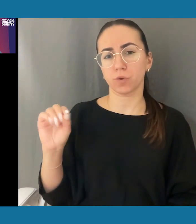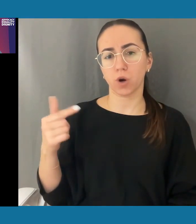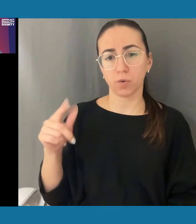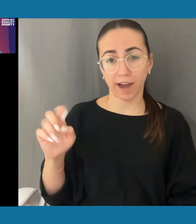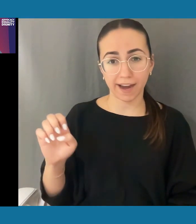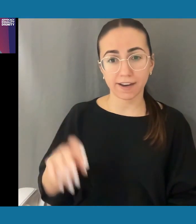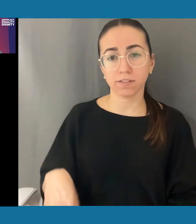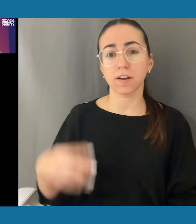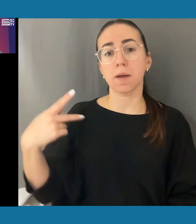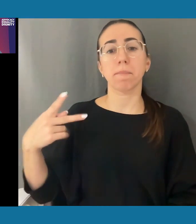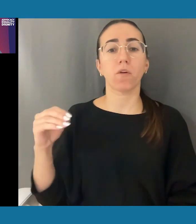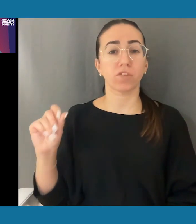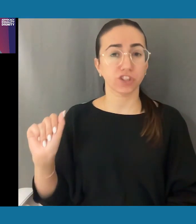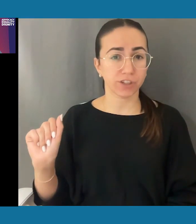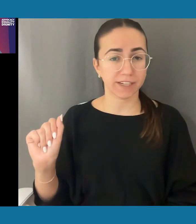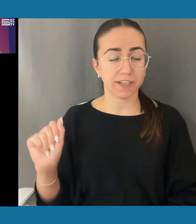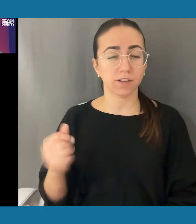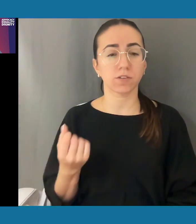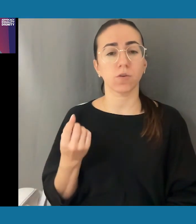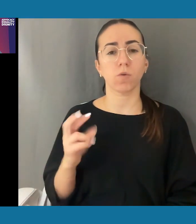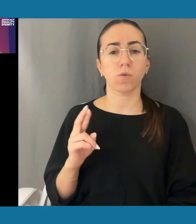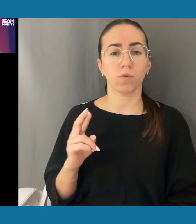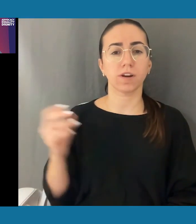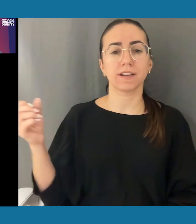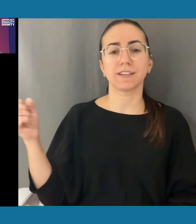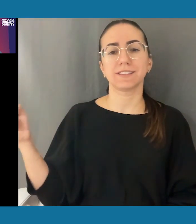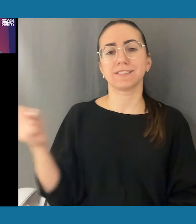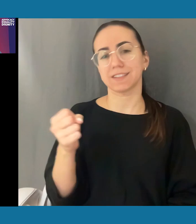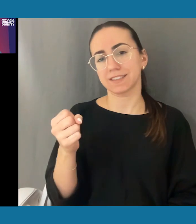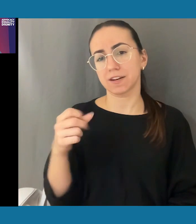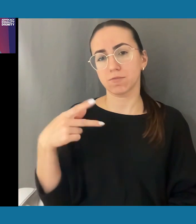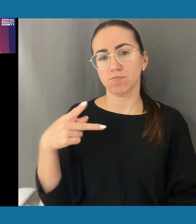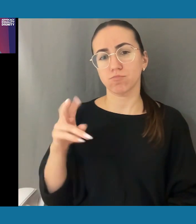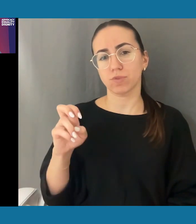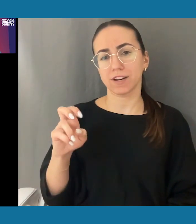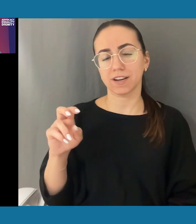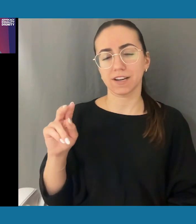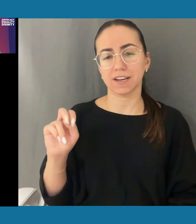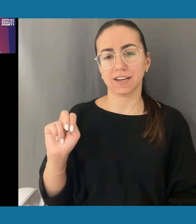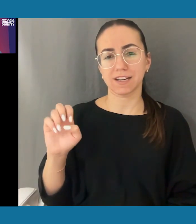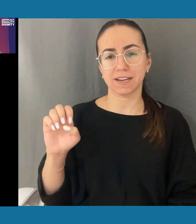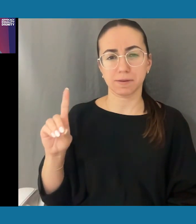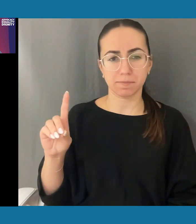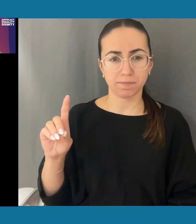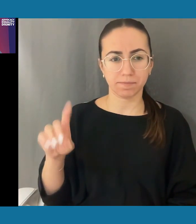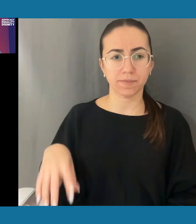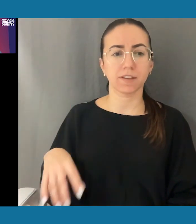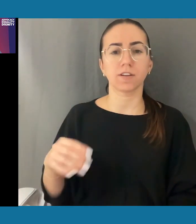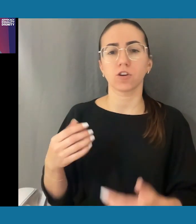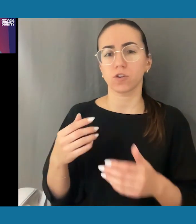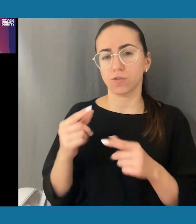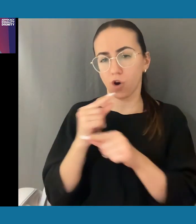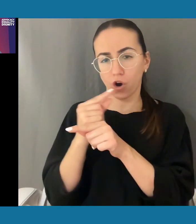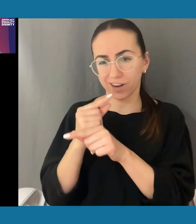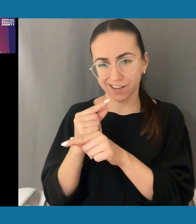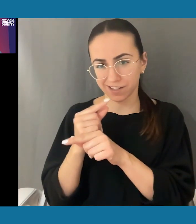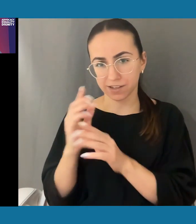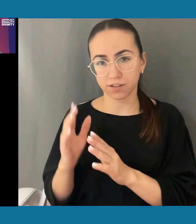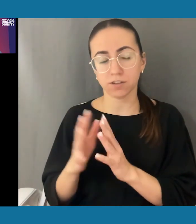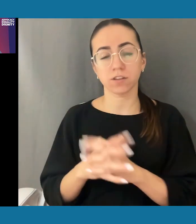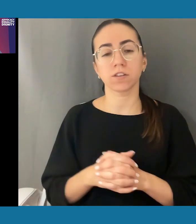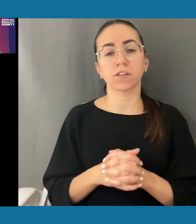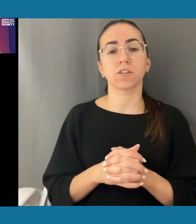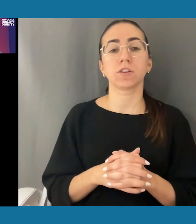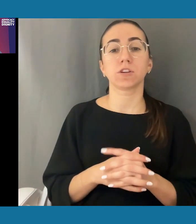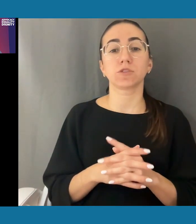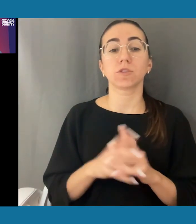attorney, or designated a pre-need guardian, or a combination of all of those. So what those documents allow